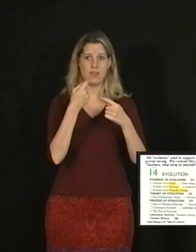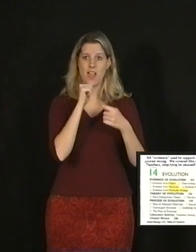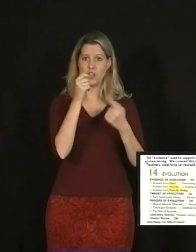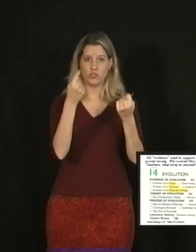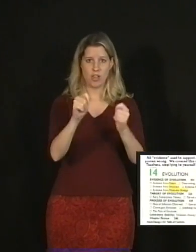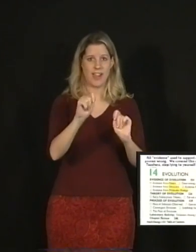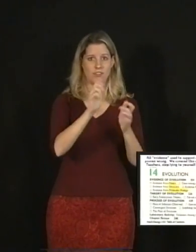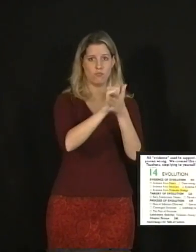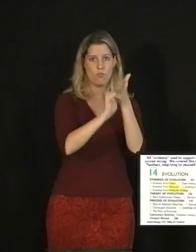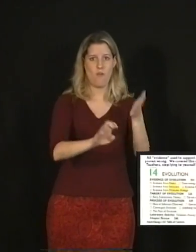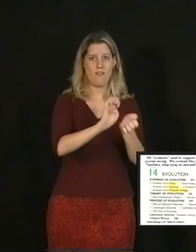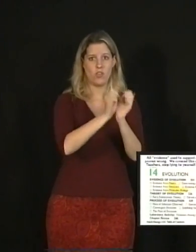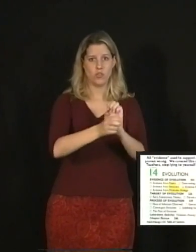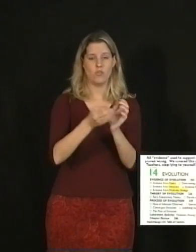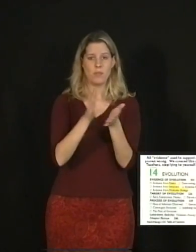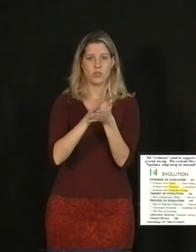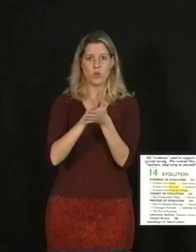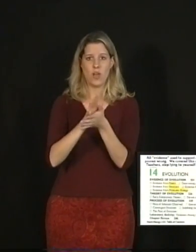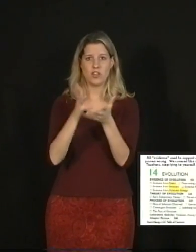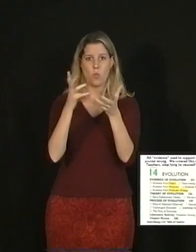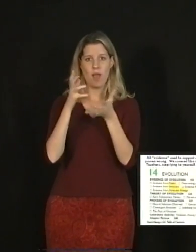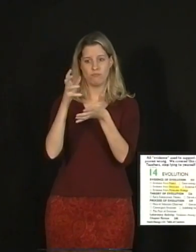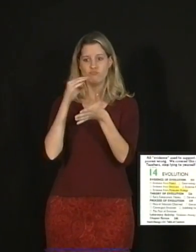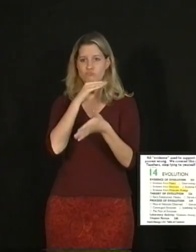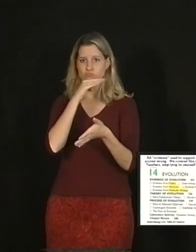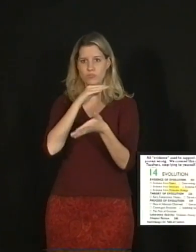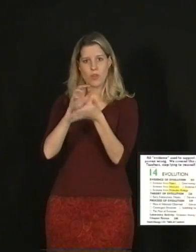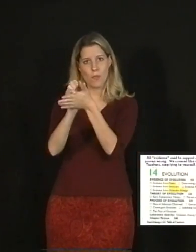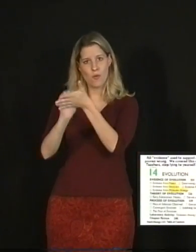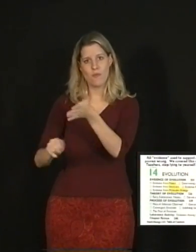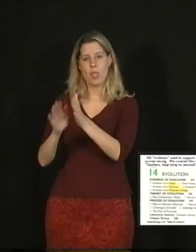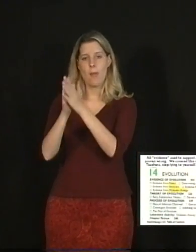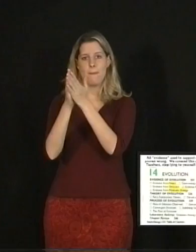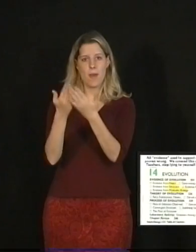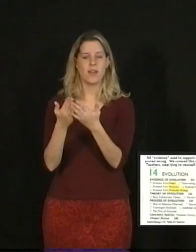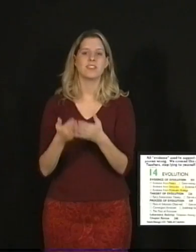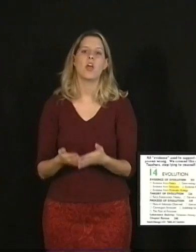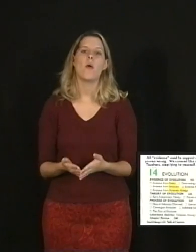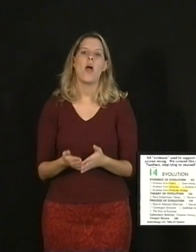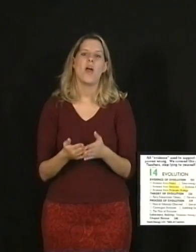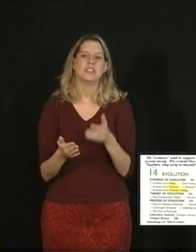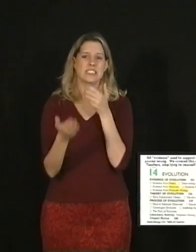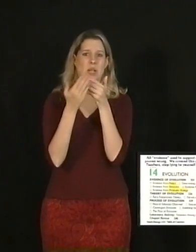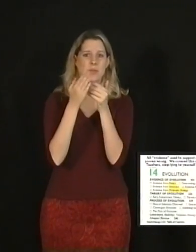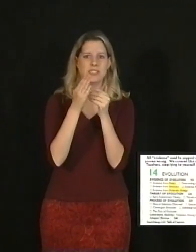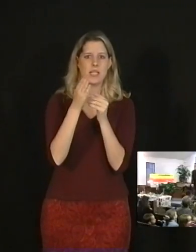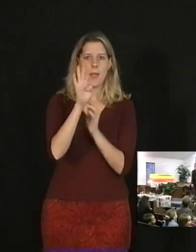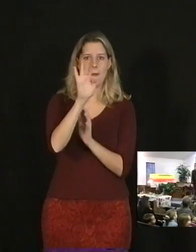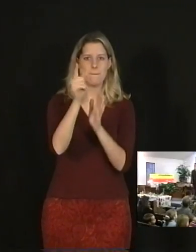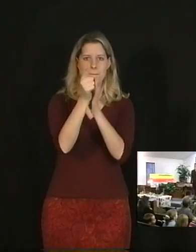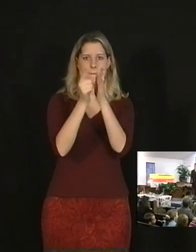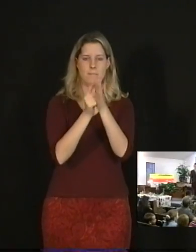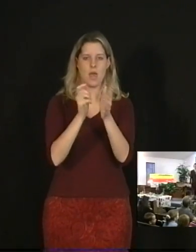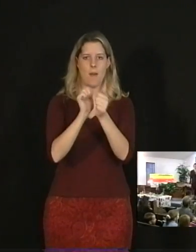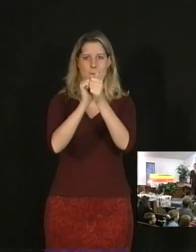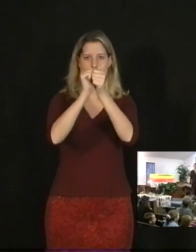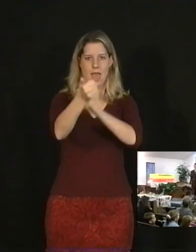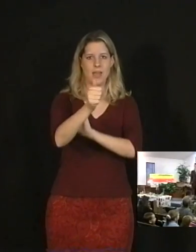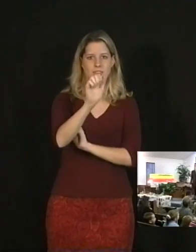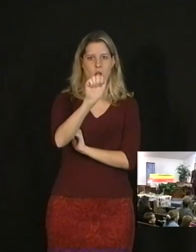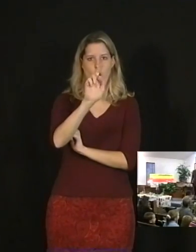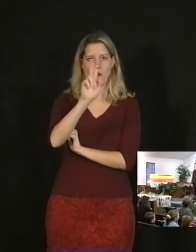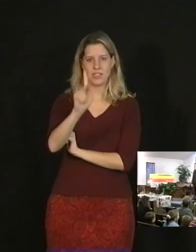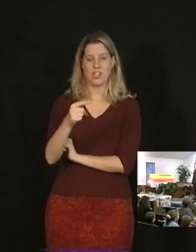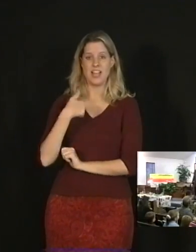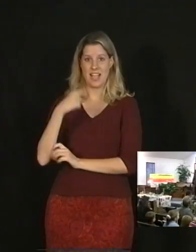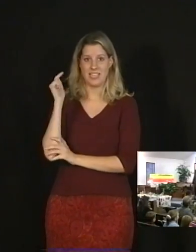trying to get evolution out of the schools. I just want the lies out of the textbooks. We almost got a bill passed in Arkansas a couple of years ago, and I went up to Arkansas